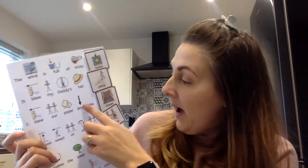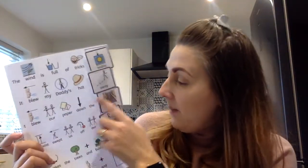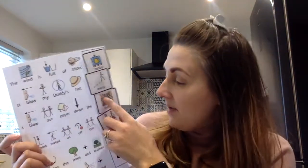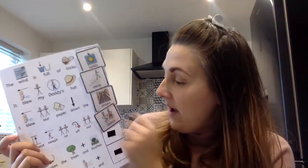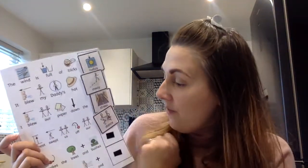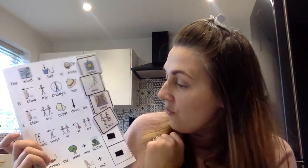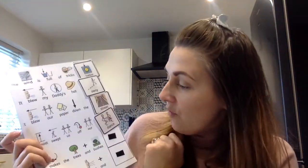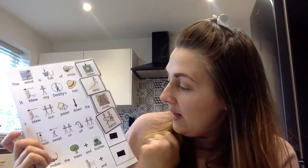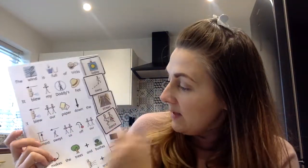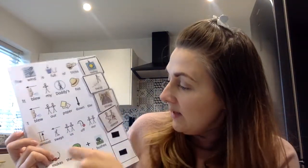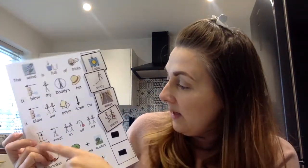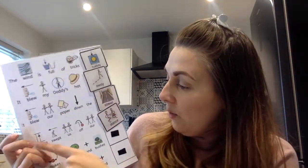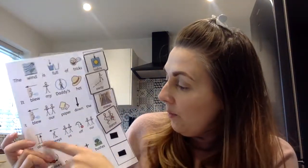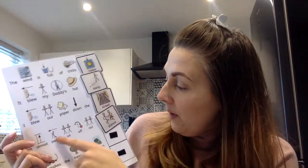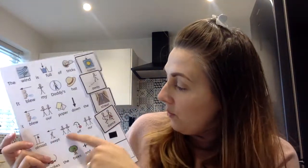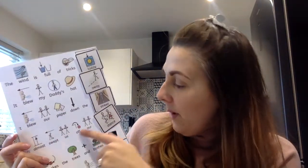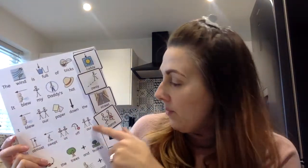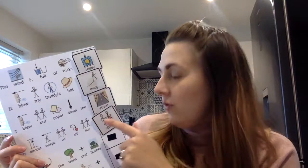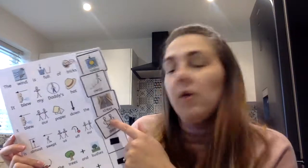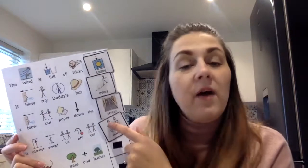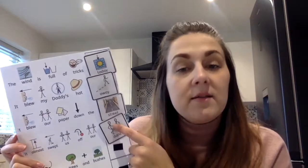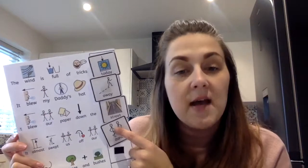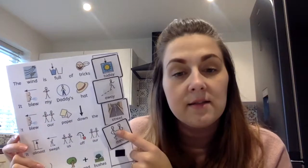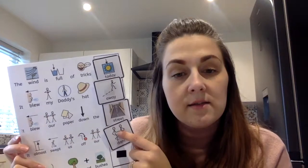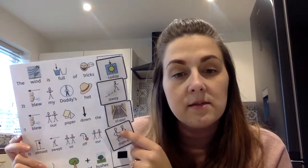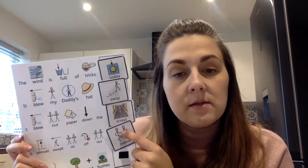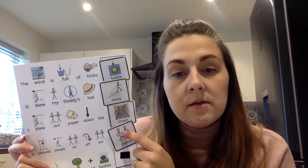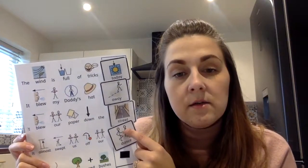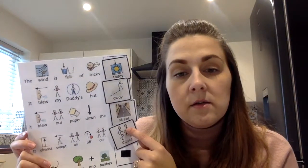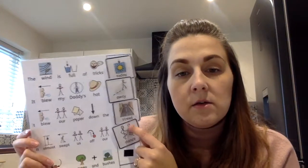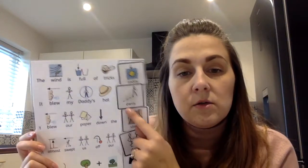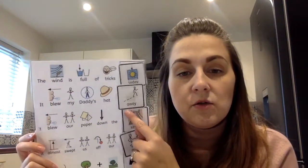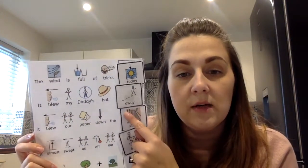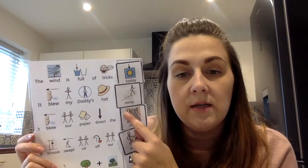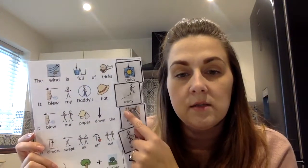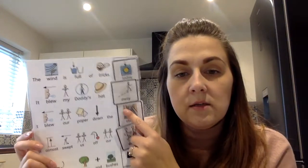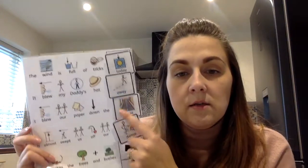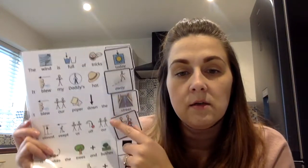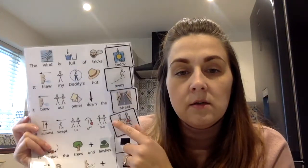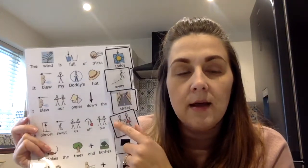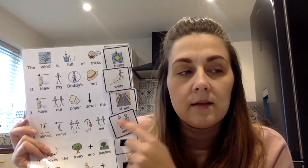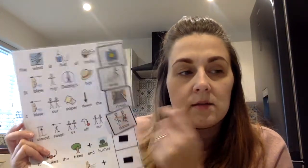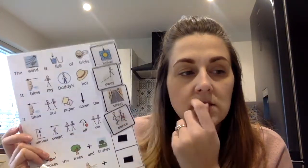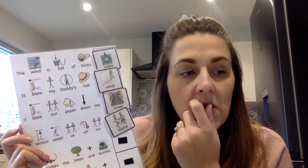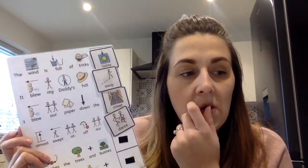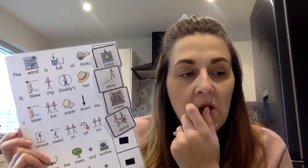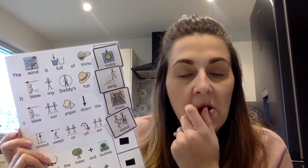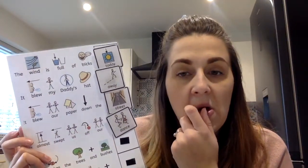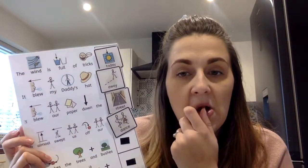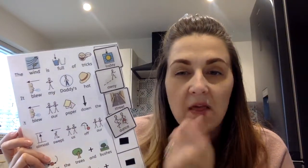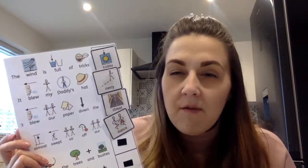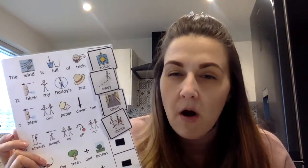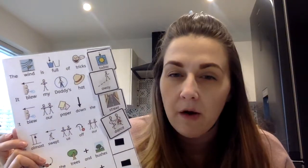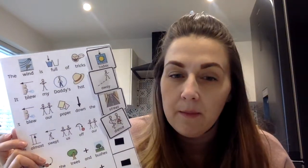paper down the street. It almost swept us off our dance. Street dance. Do they rhyme?